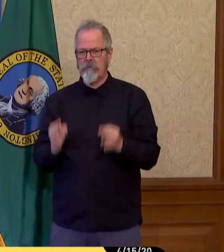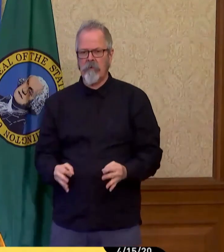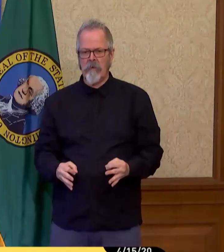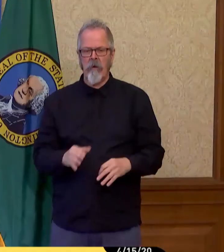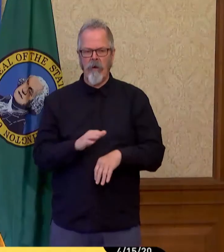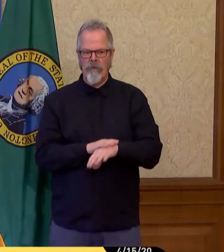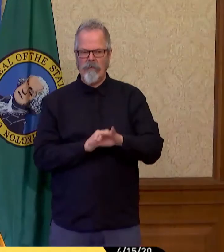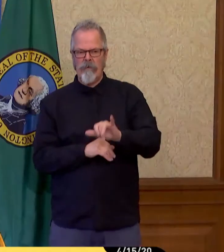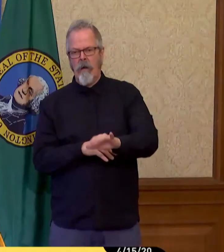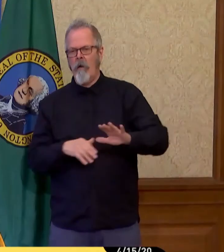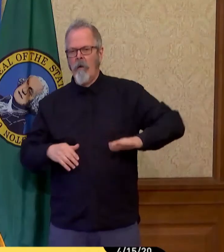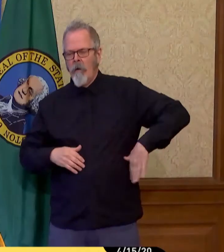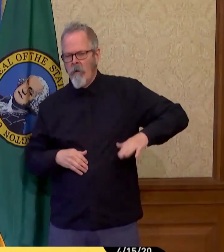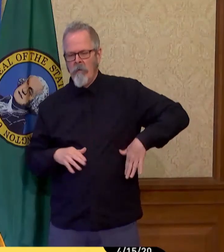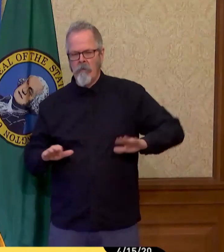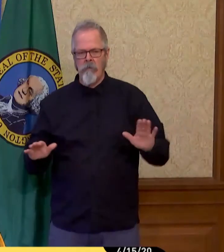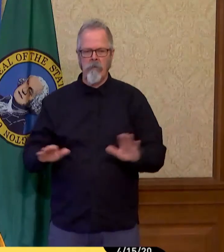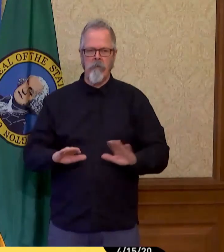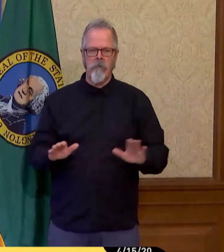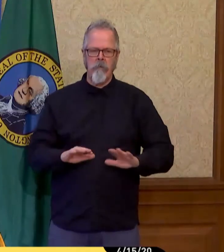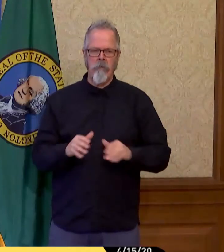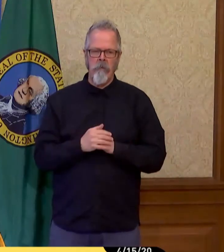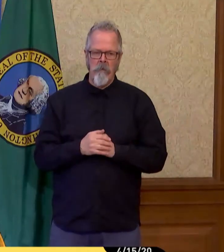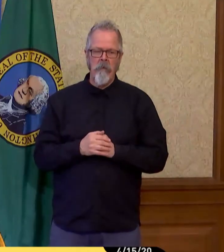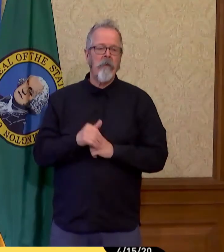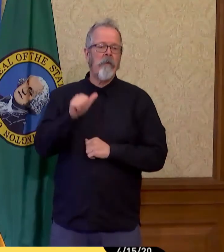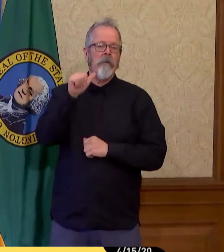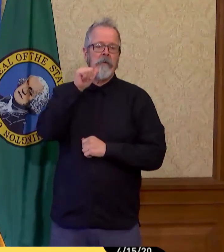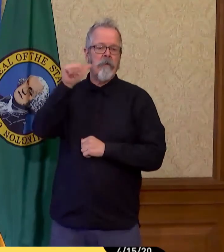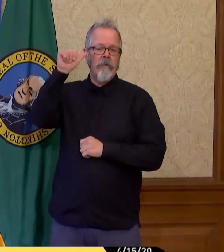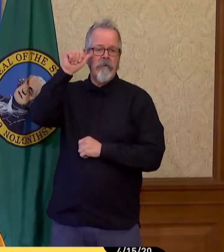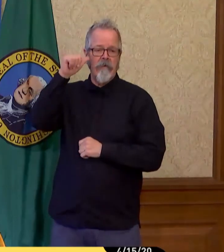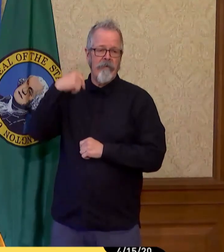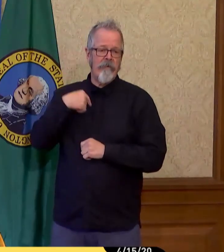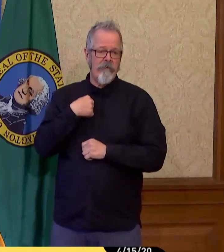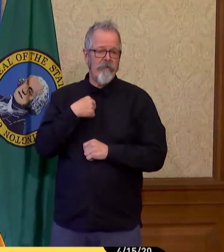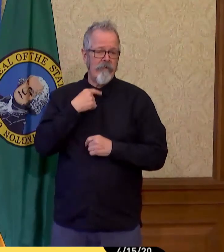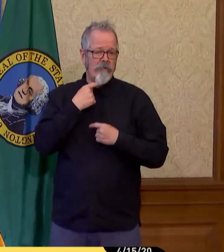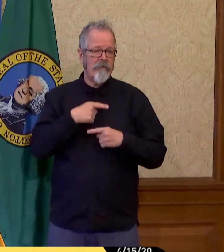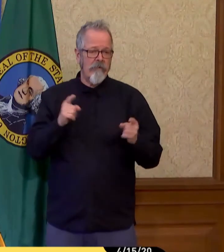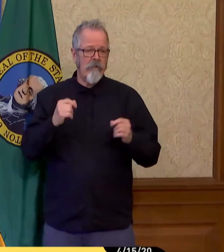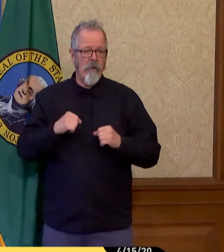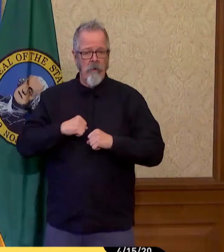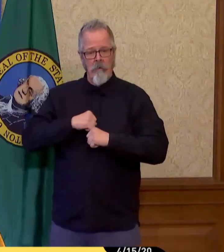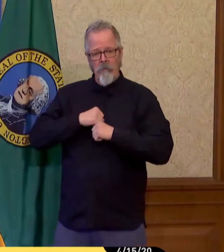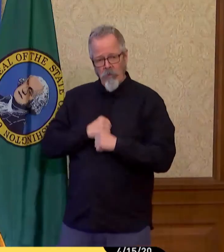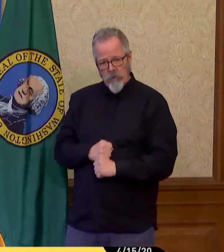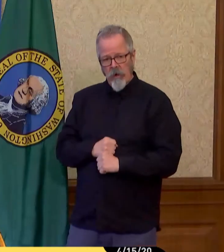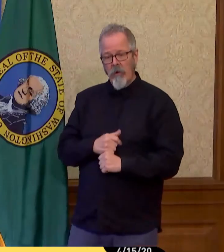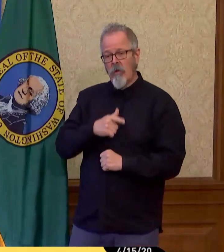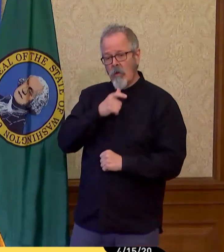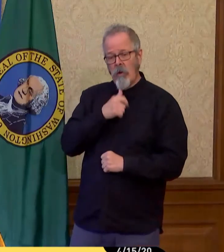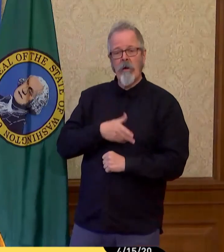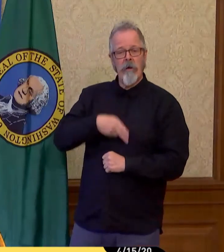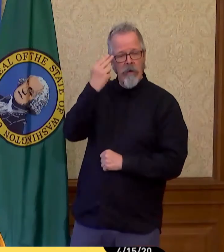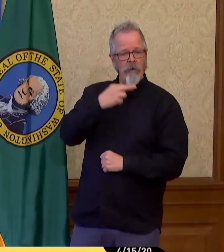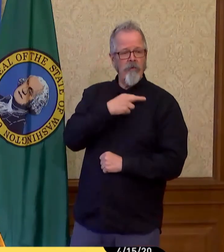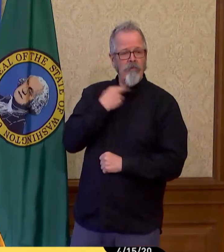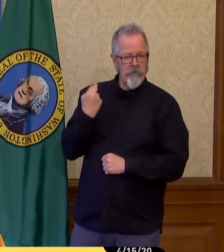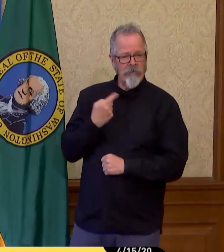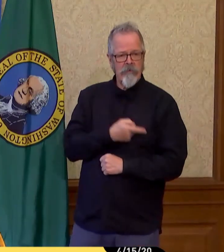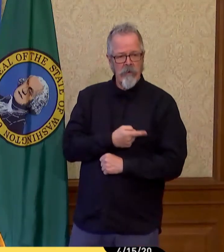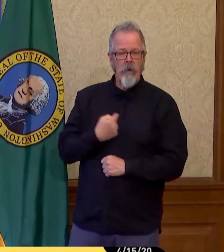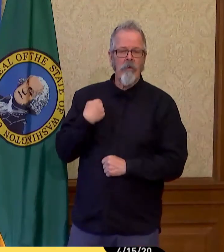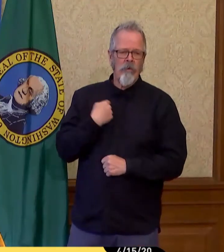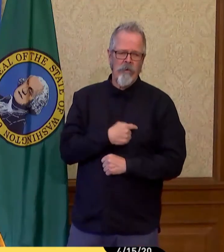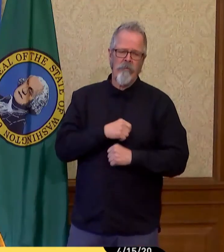the age of 65, those with serious compromised physical conditions, we've now given them a protective bubble,